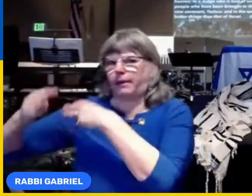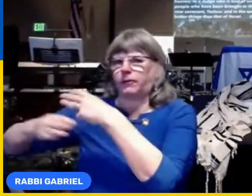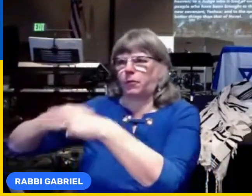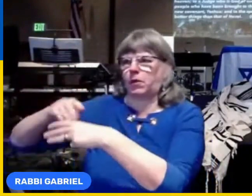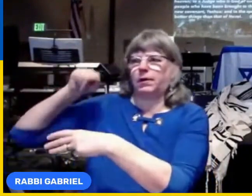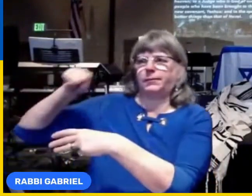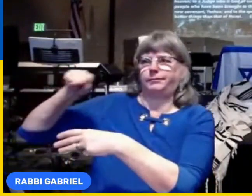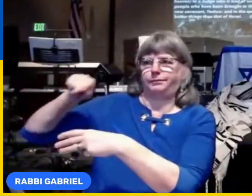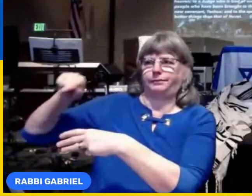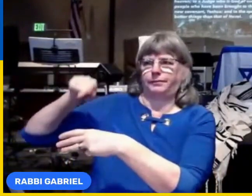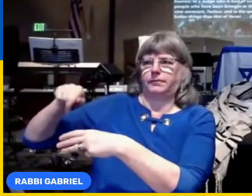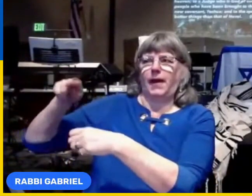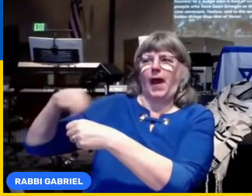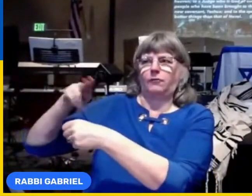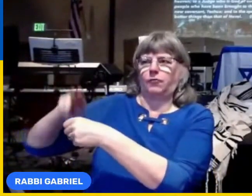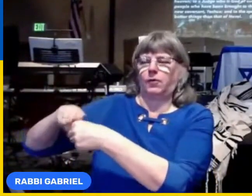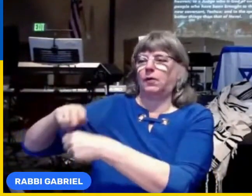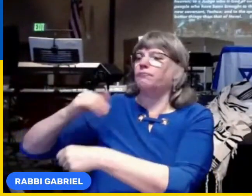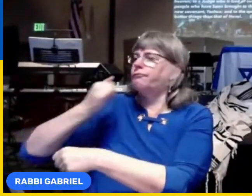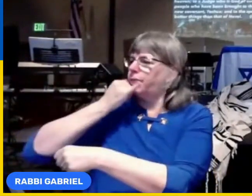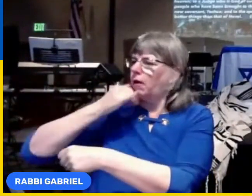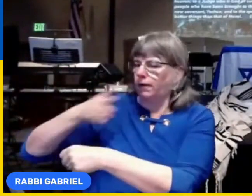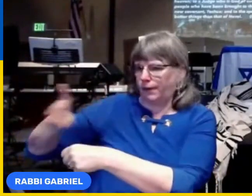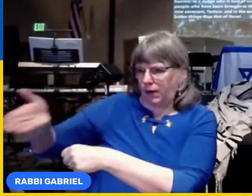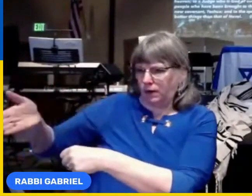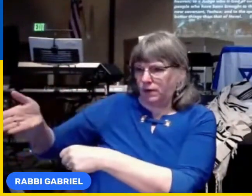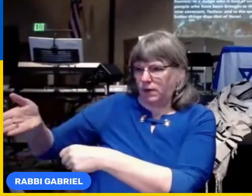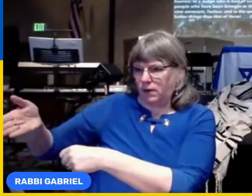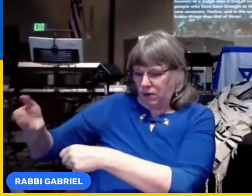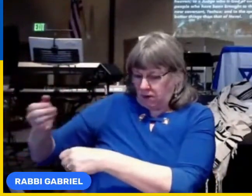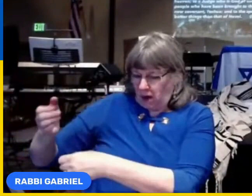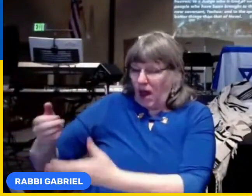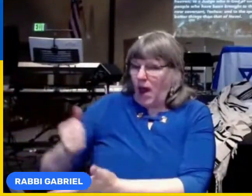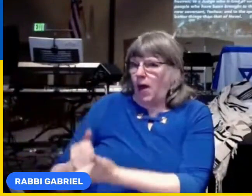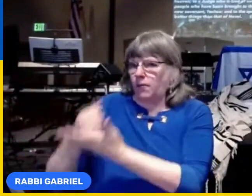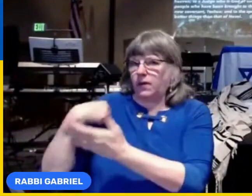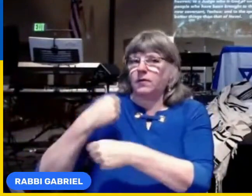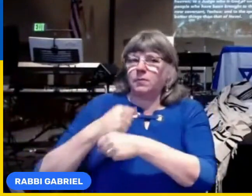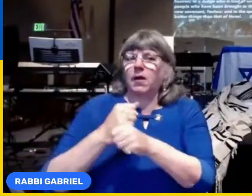world's natural wrong choices.